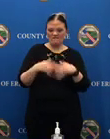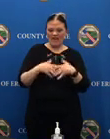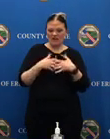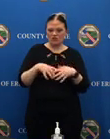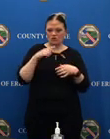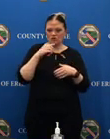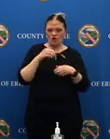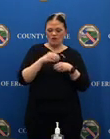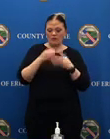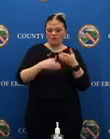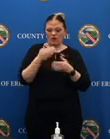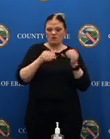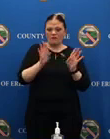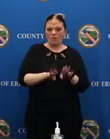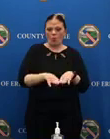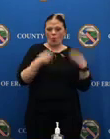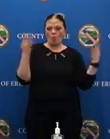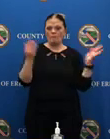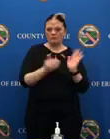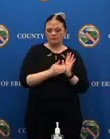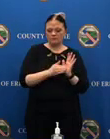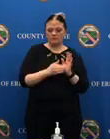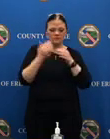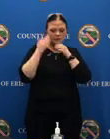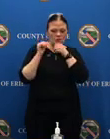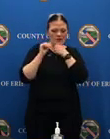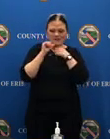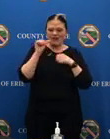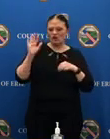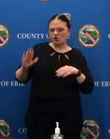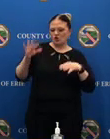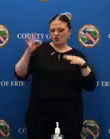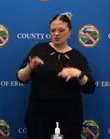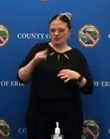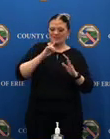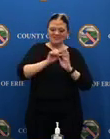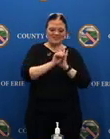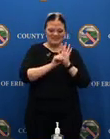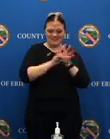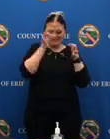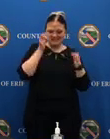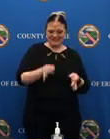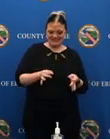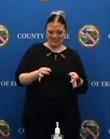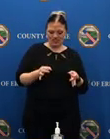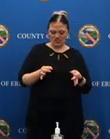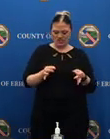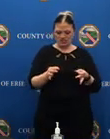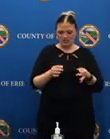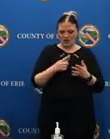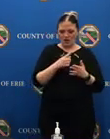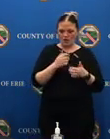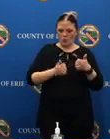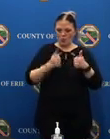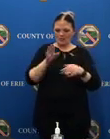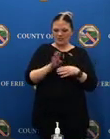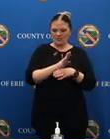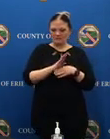process of reopening up. And I know that it's not your decision; it's the state's decision on what businesses